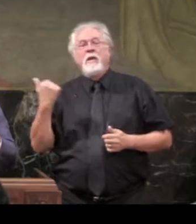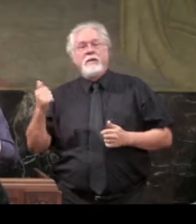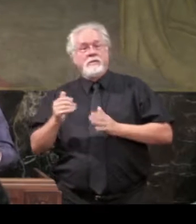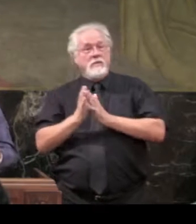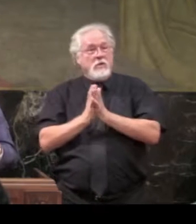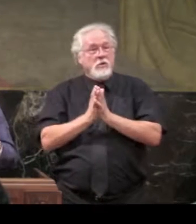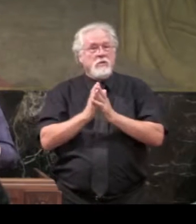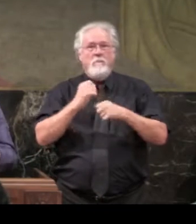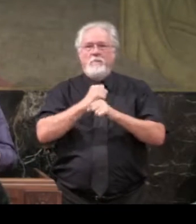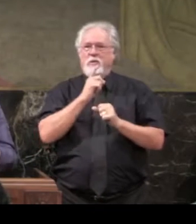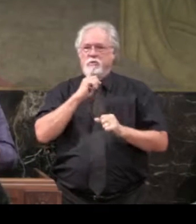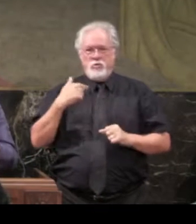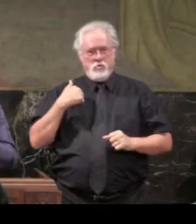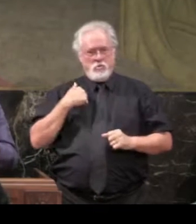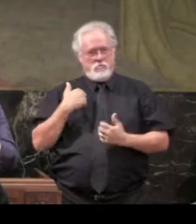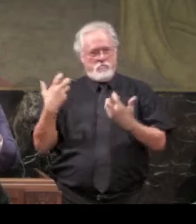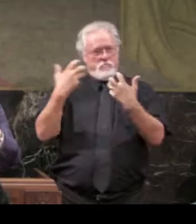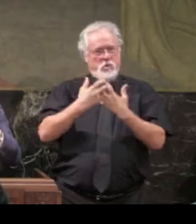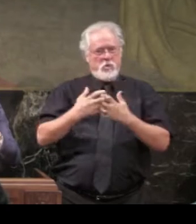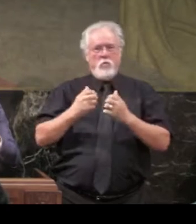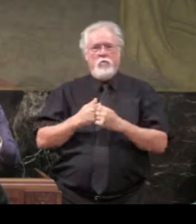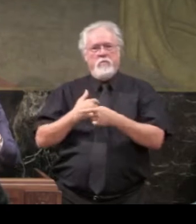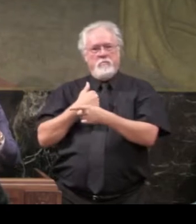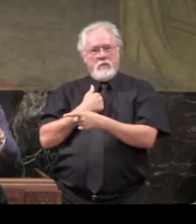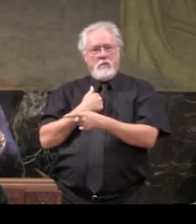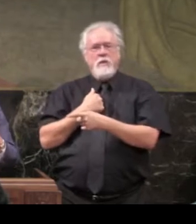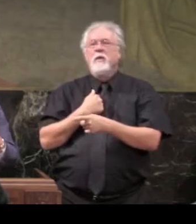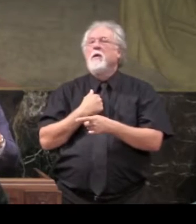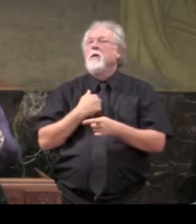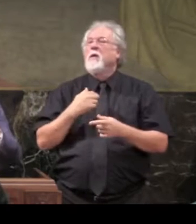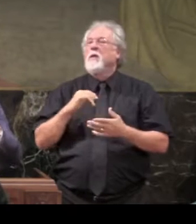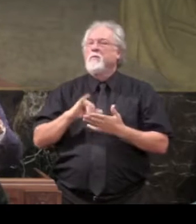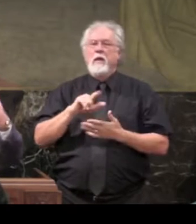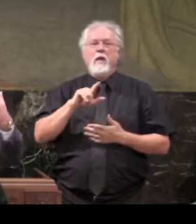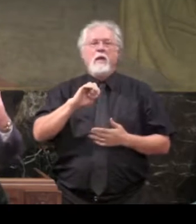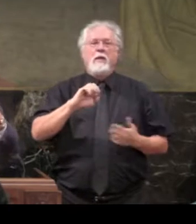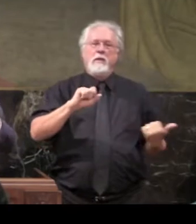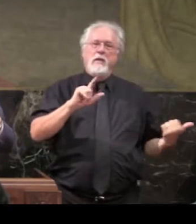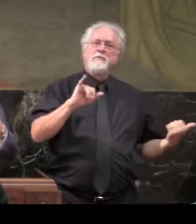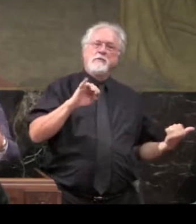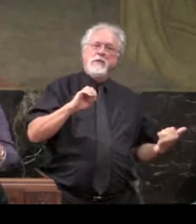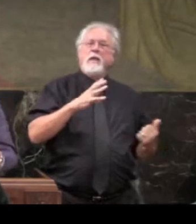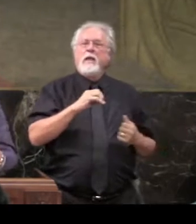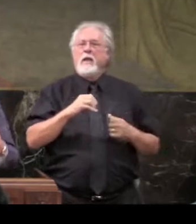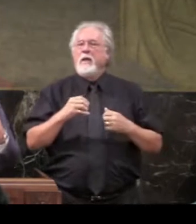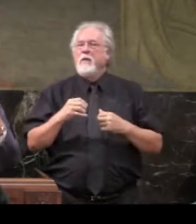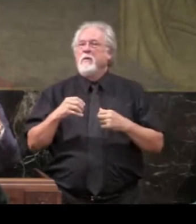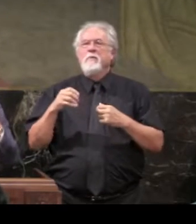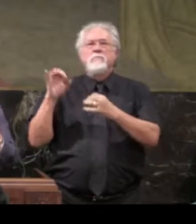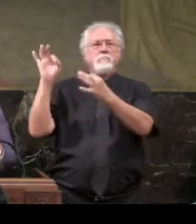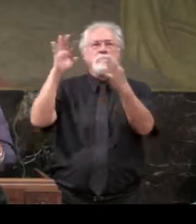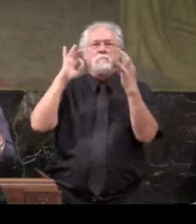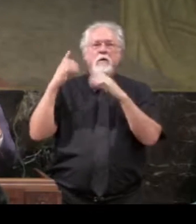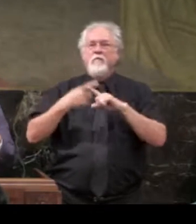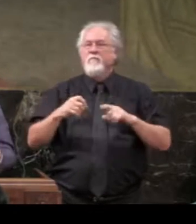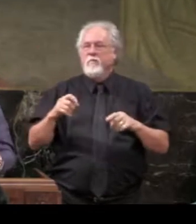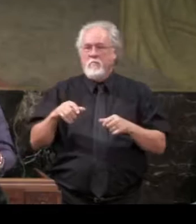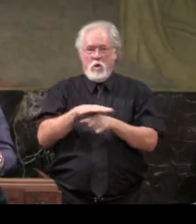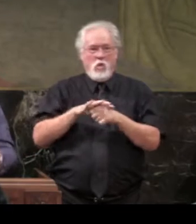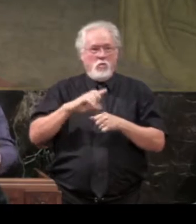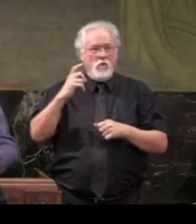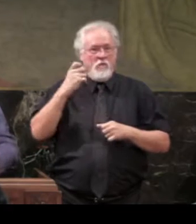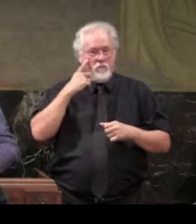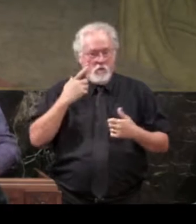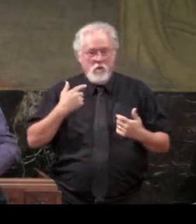eagerness to make sure that he was partnering with me so that with Leslie and with the input from local officials, we would be addressing our most